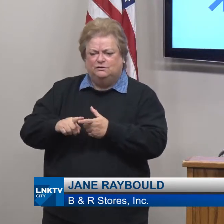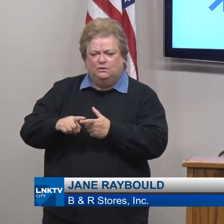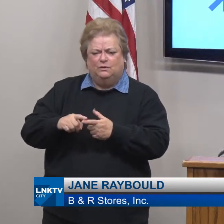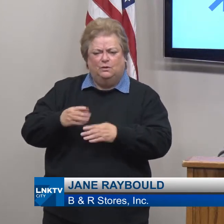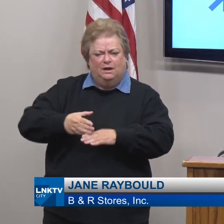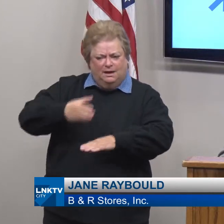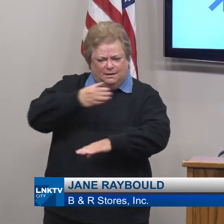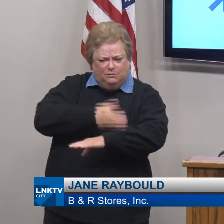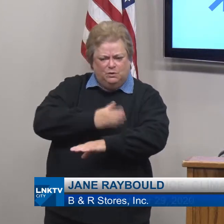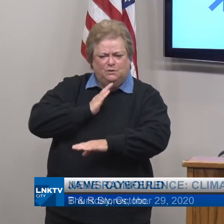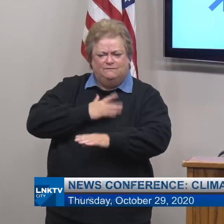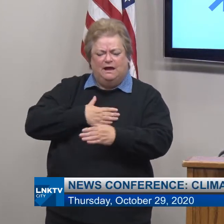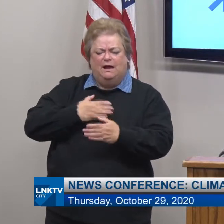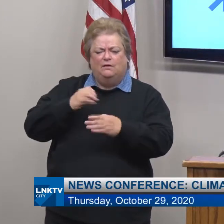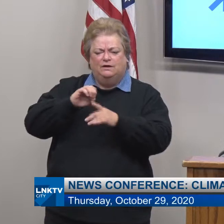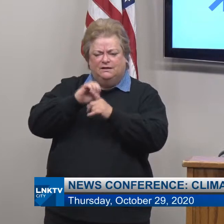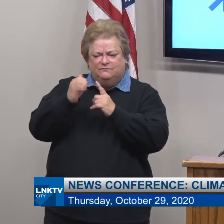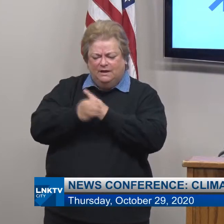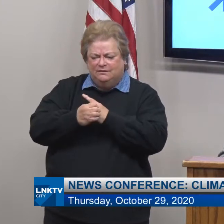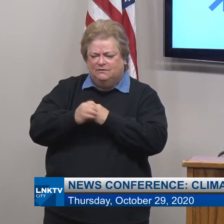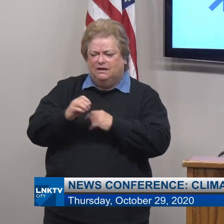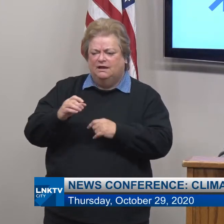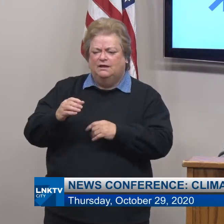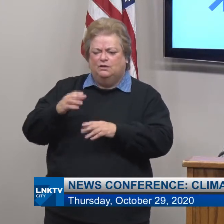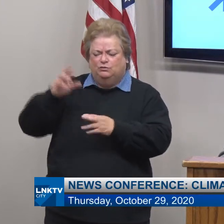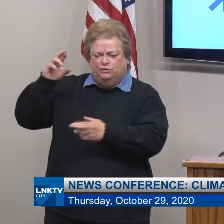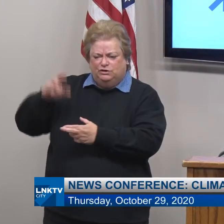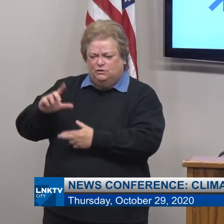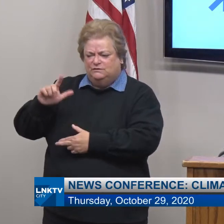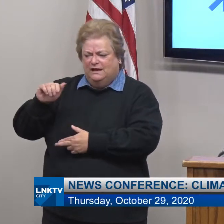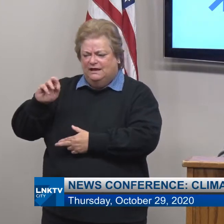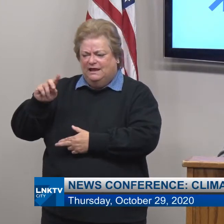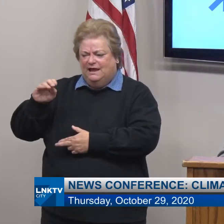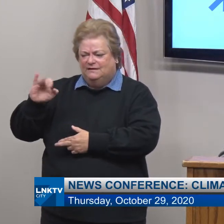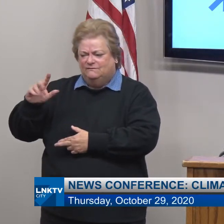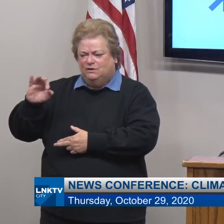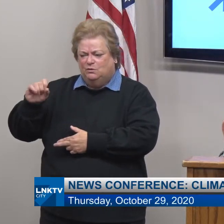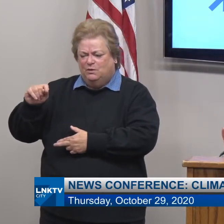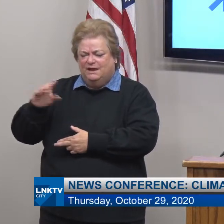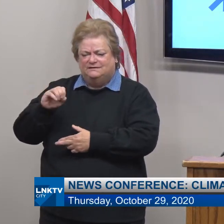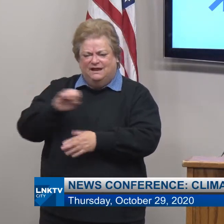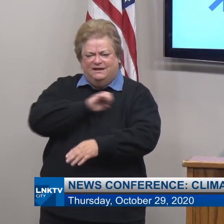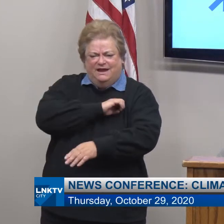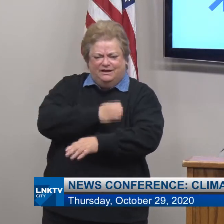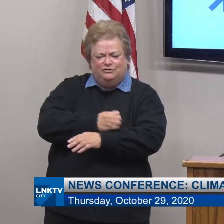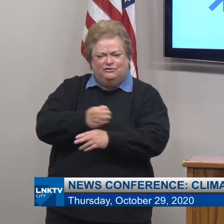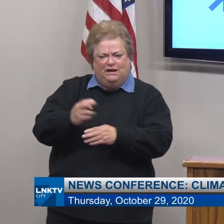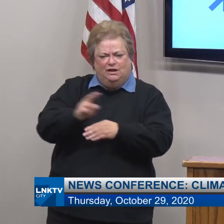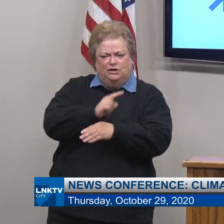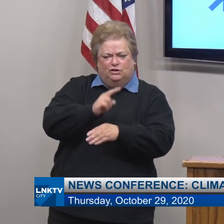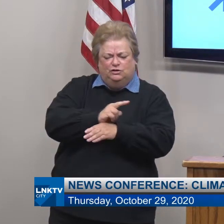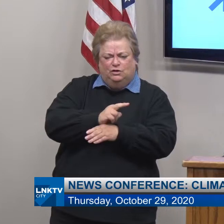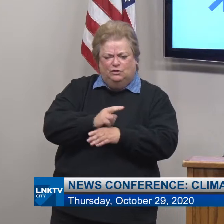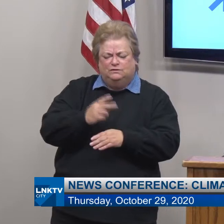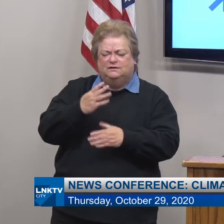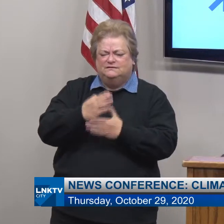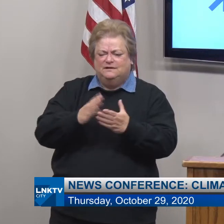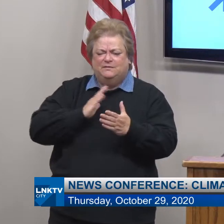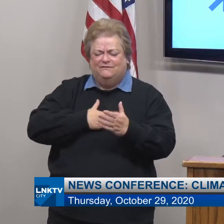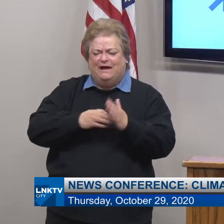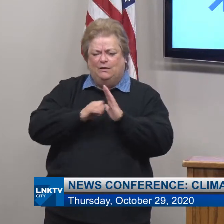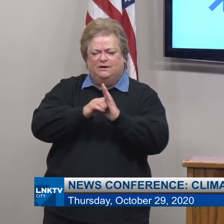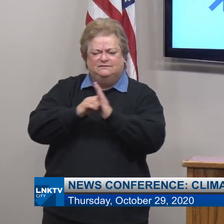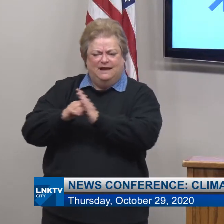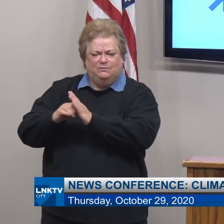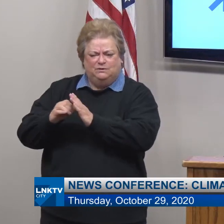our environment by reducing landfill waste and energy consumption. Here are just a few examples of this throughout all of